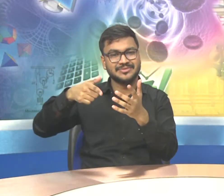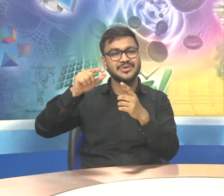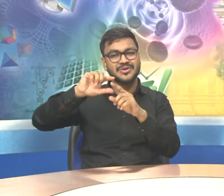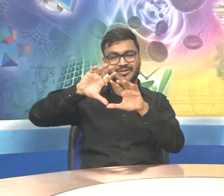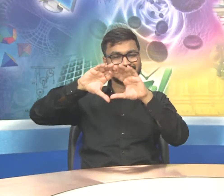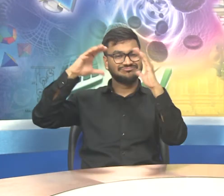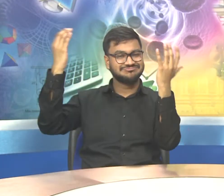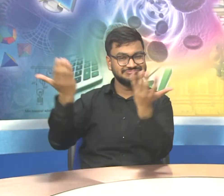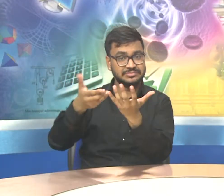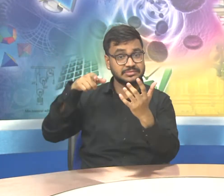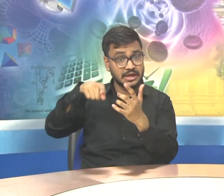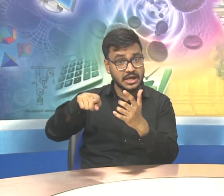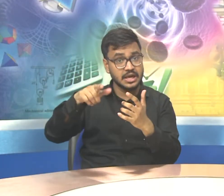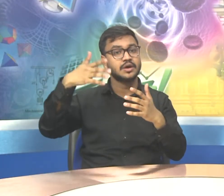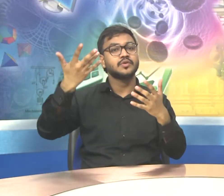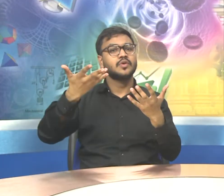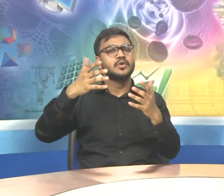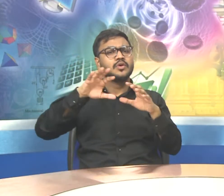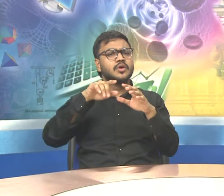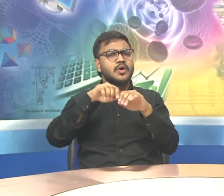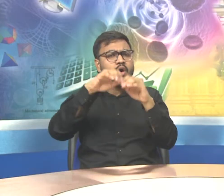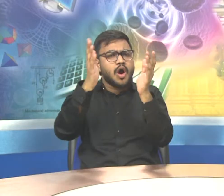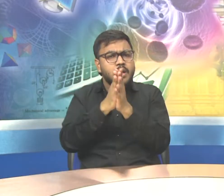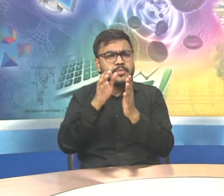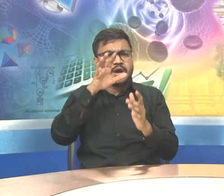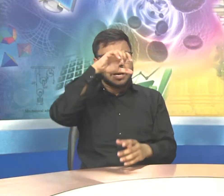The value of vote of each member